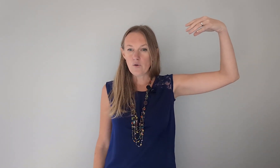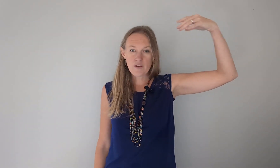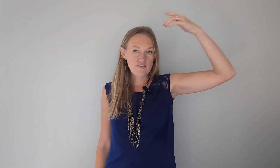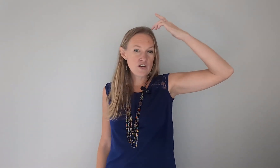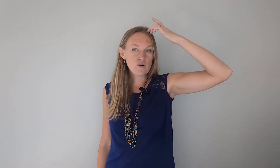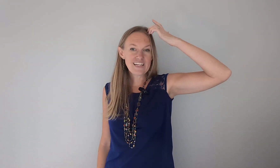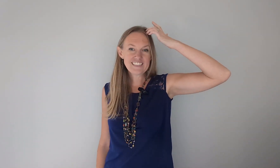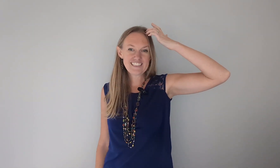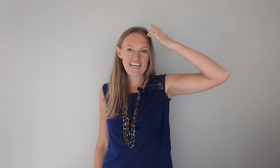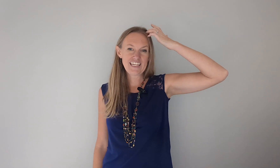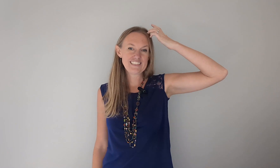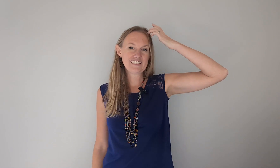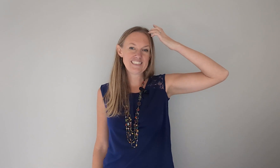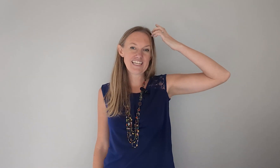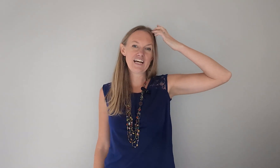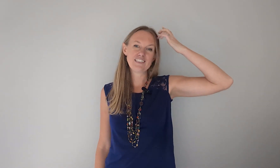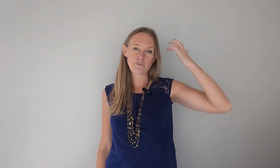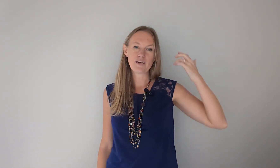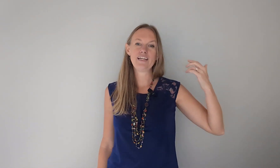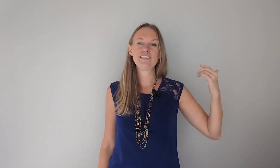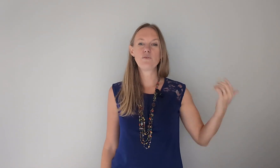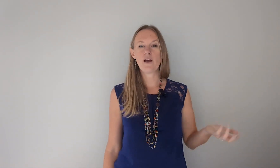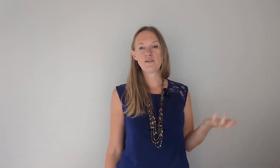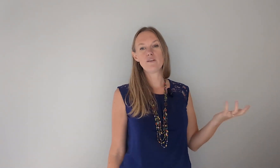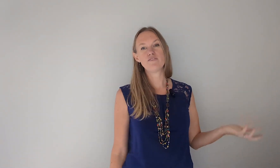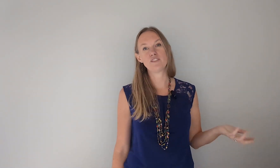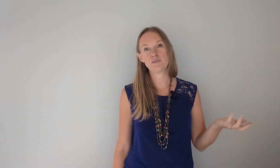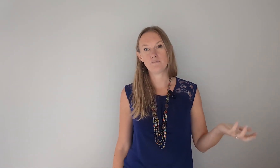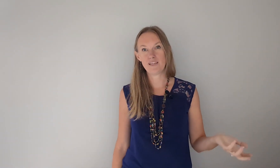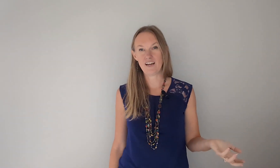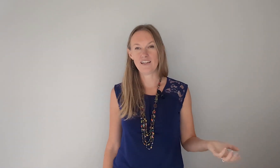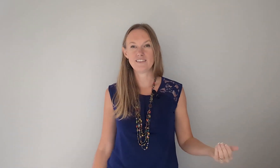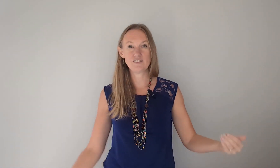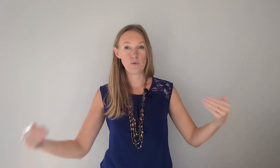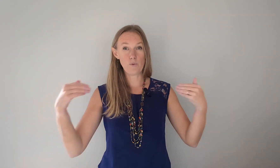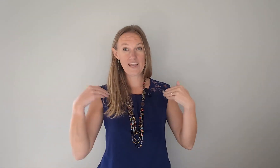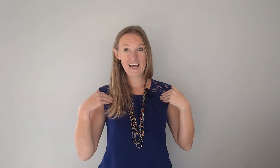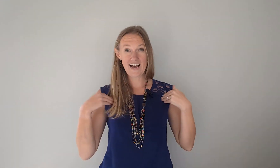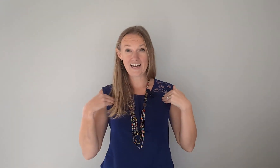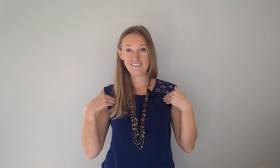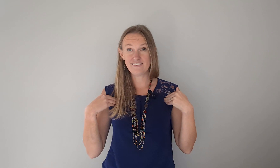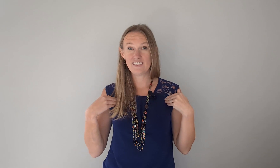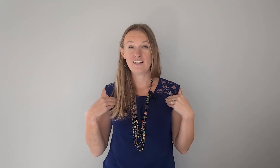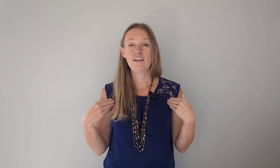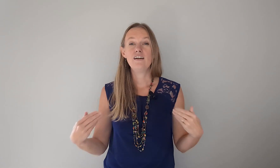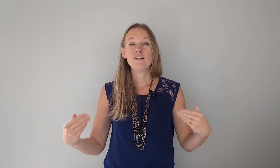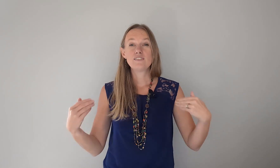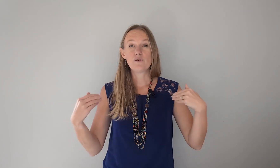We've no less days to sing God's praise than when we first begun. So we have